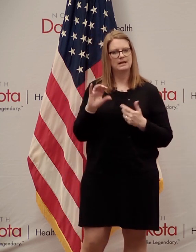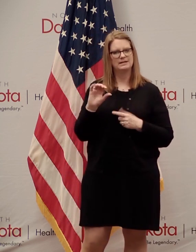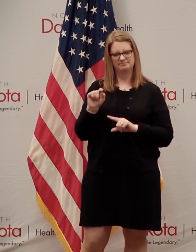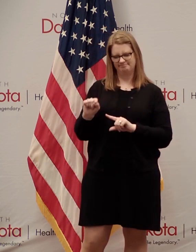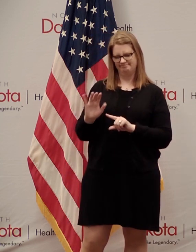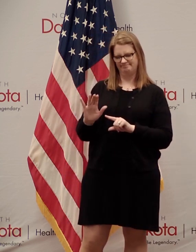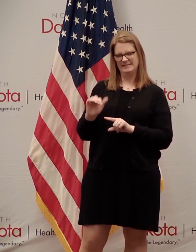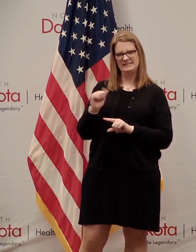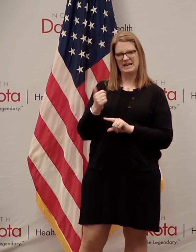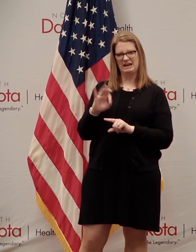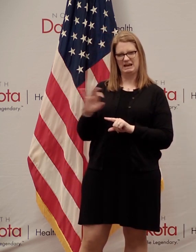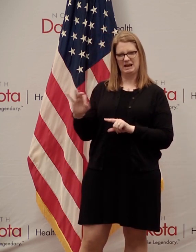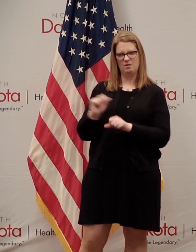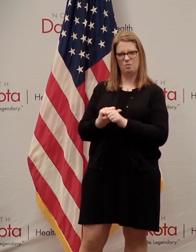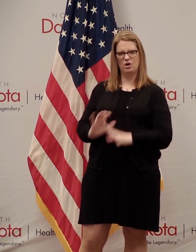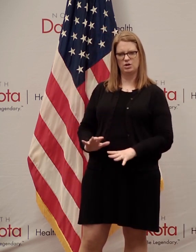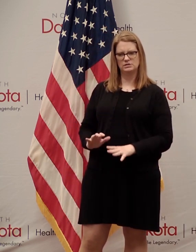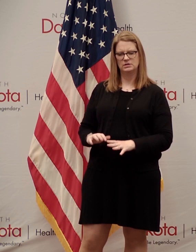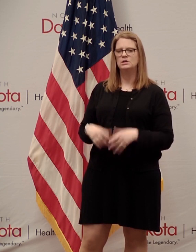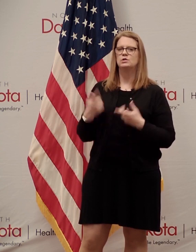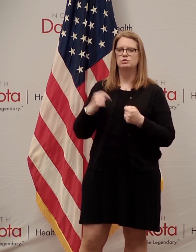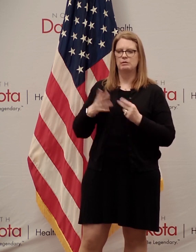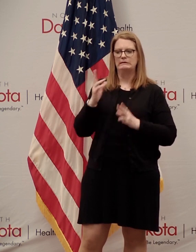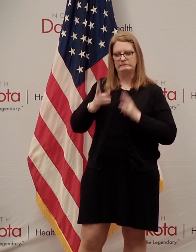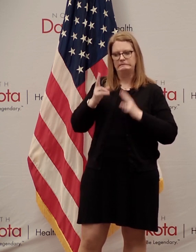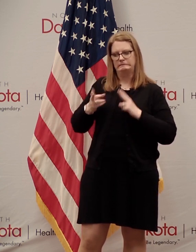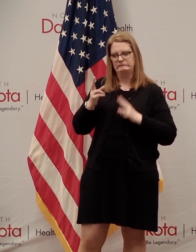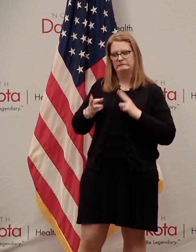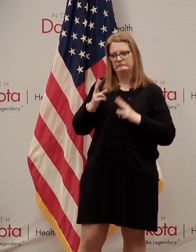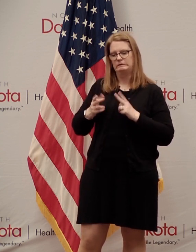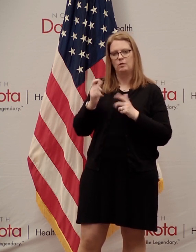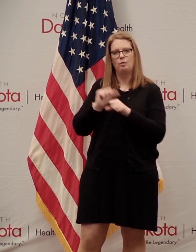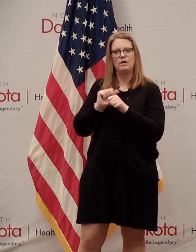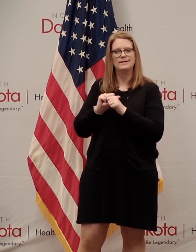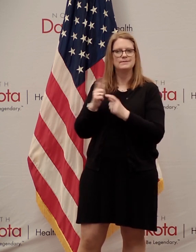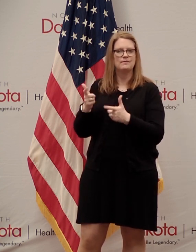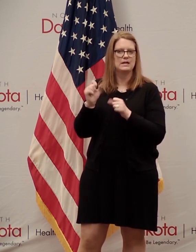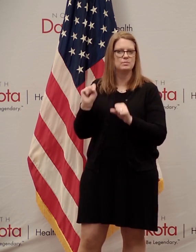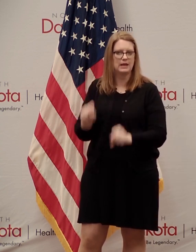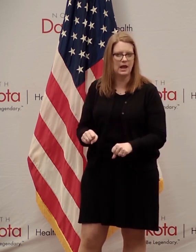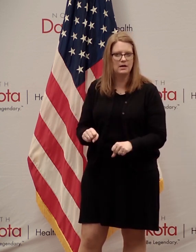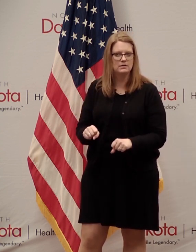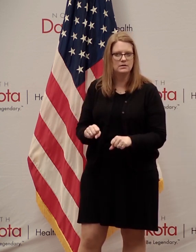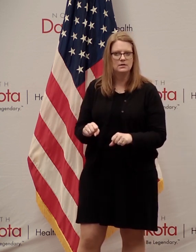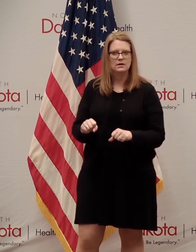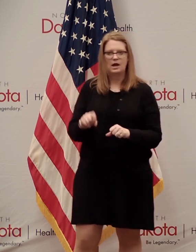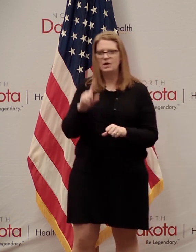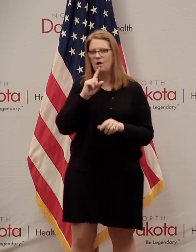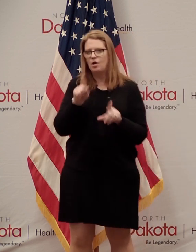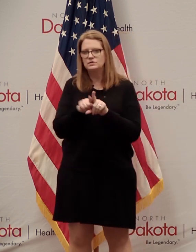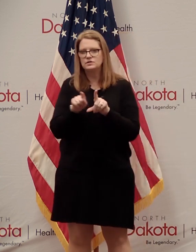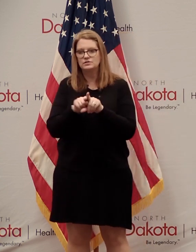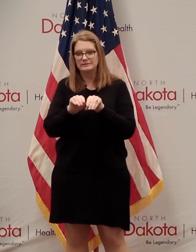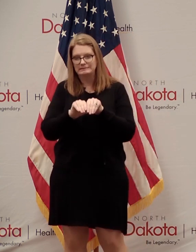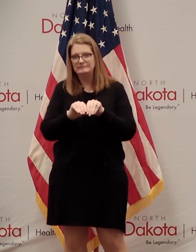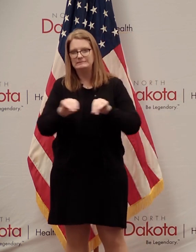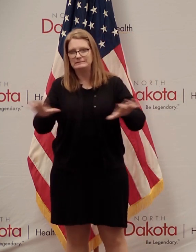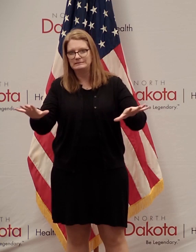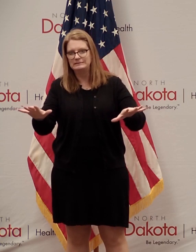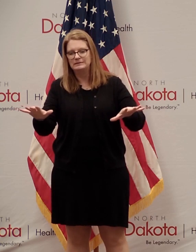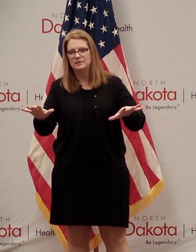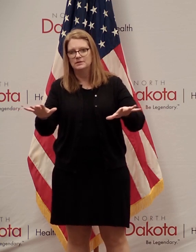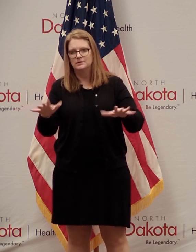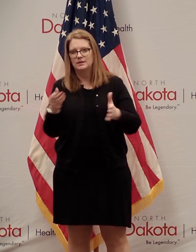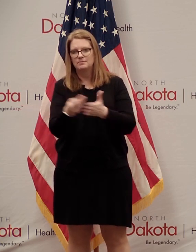workers. But as we're working as fast as we can to implement this program and and to distribute these funds. We're expecting to